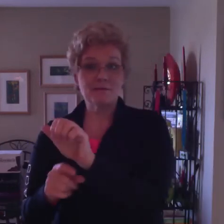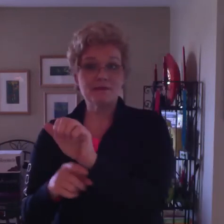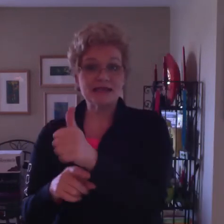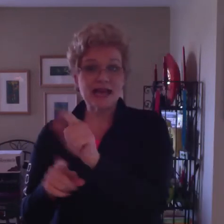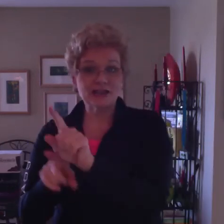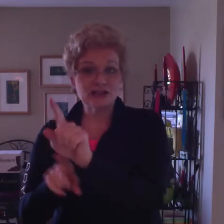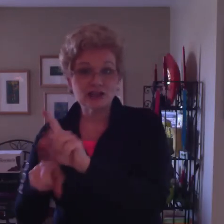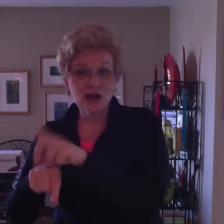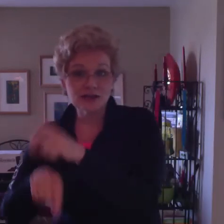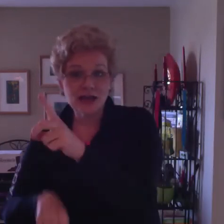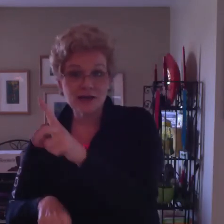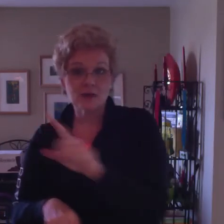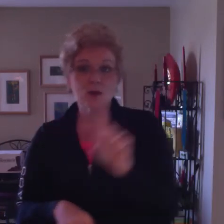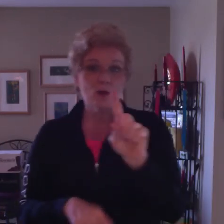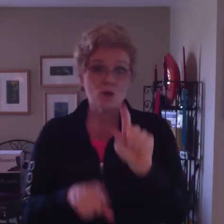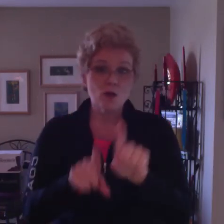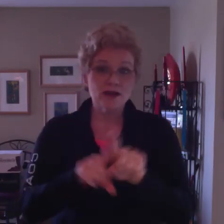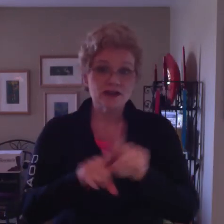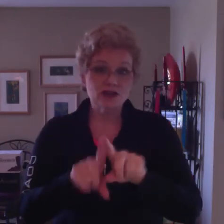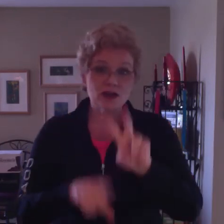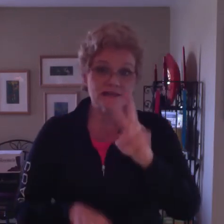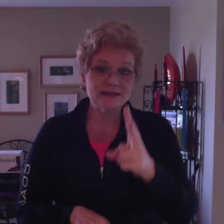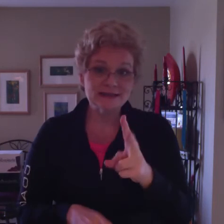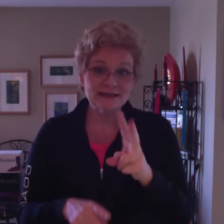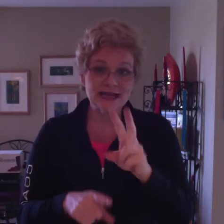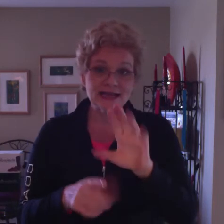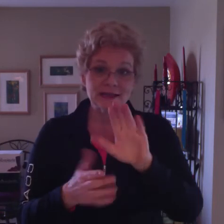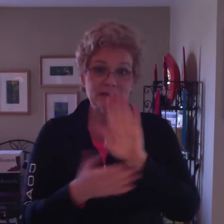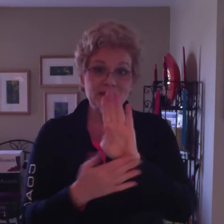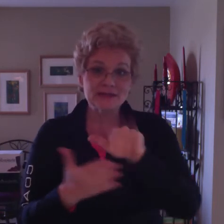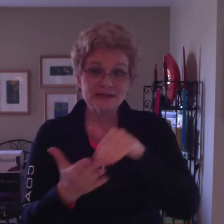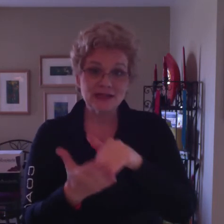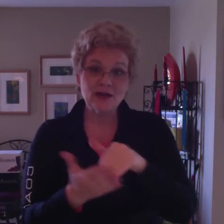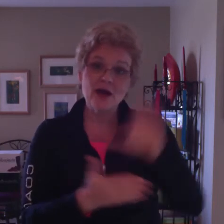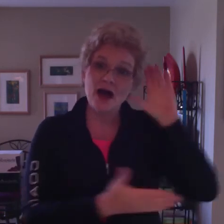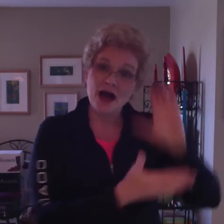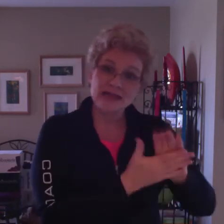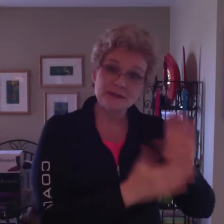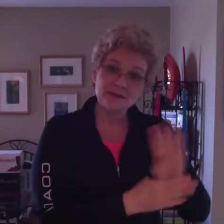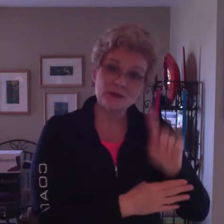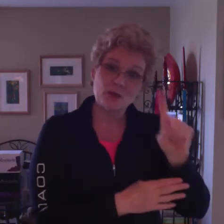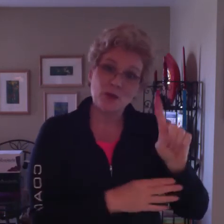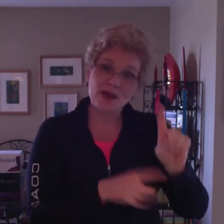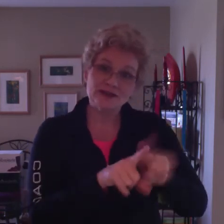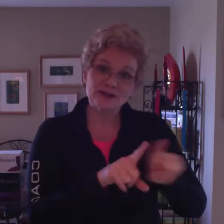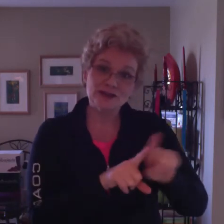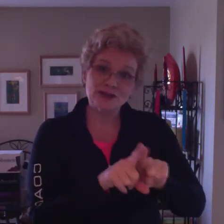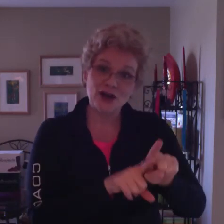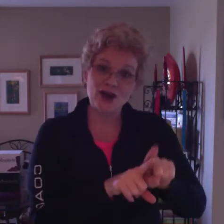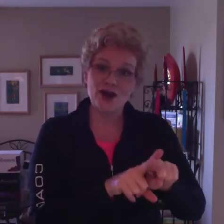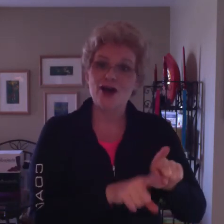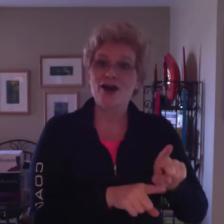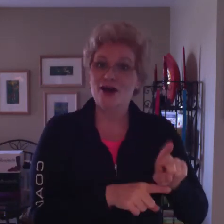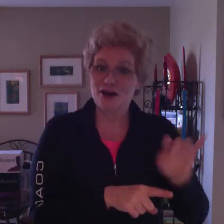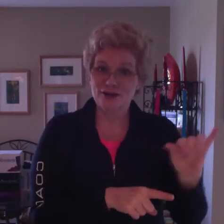on my second, and I help my husband work his, and he's about to be 1-star on his. So it's just totally growing and so amazing.